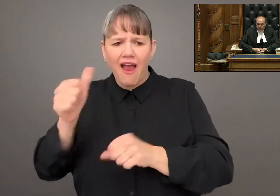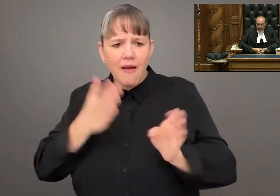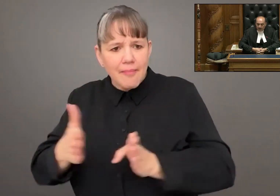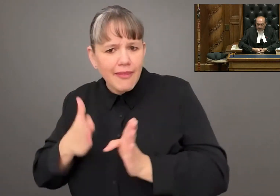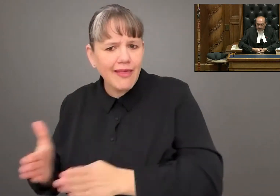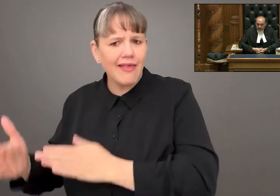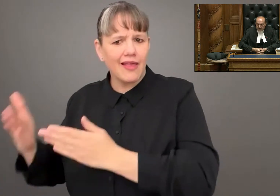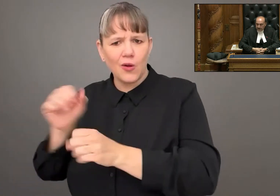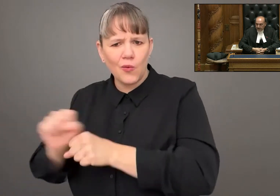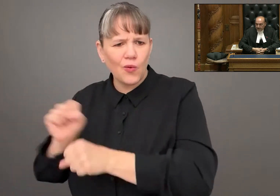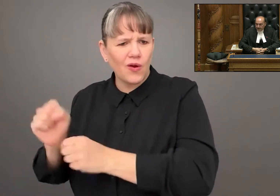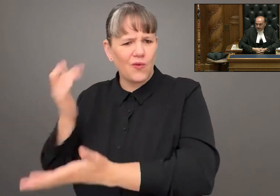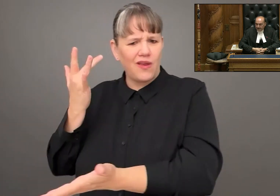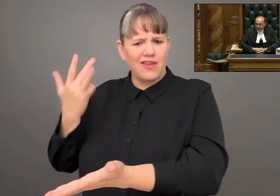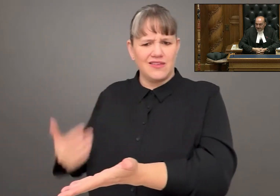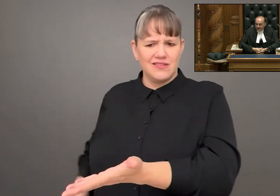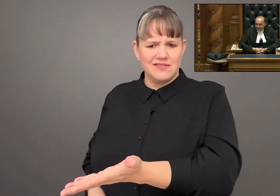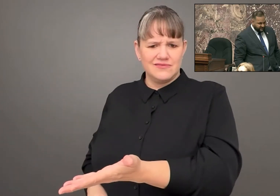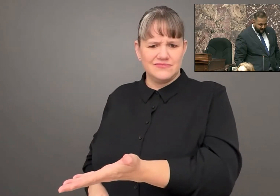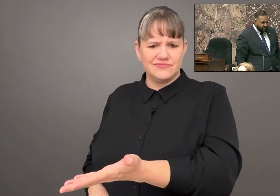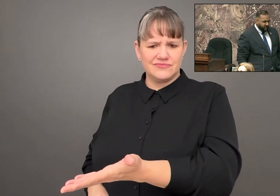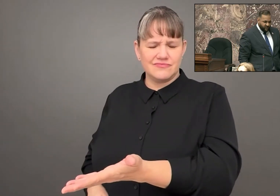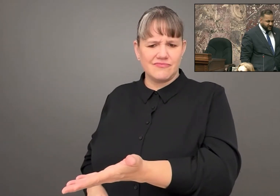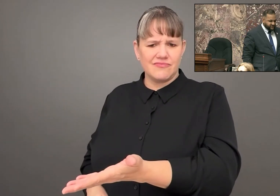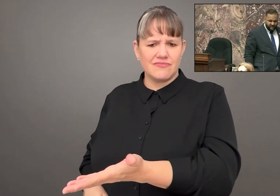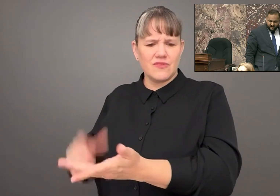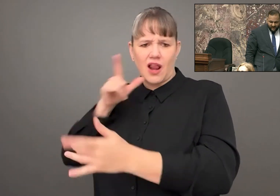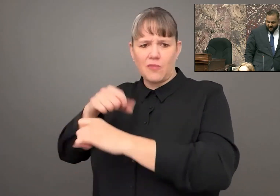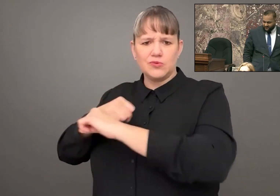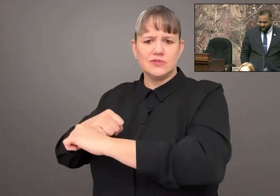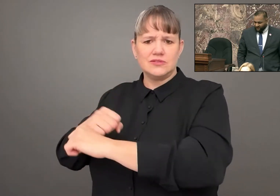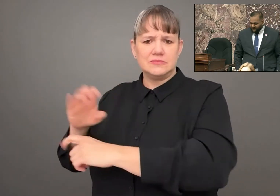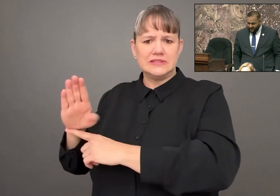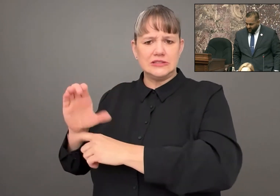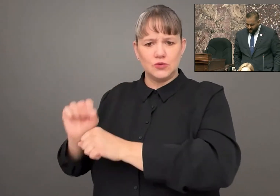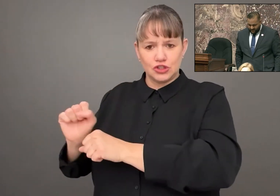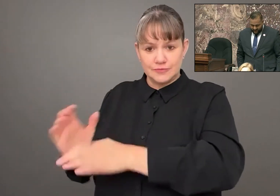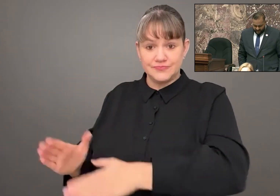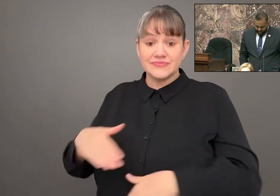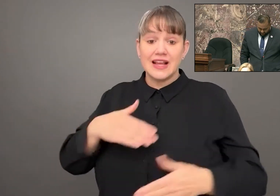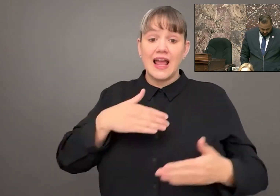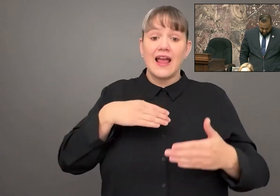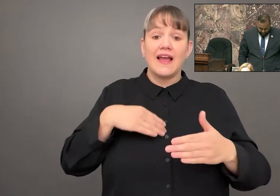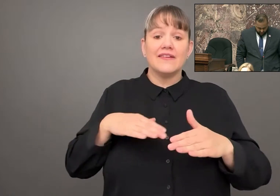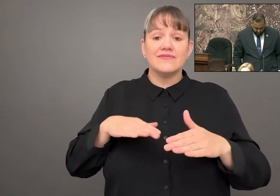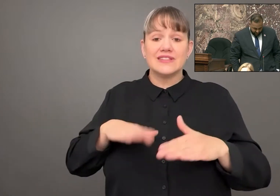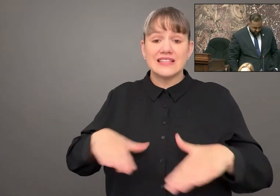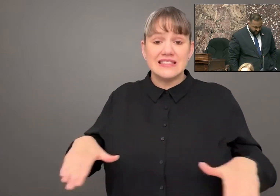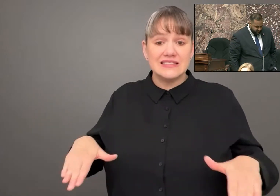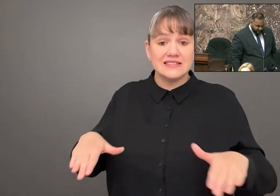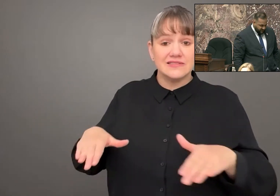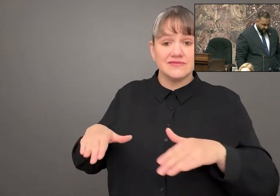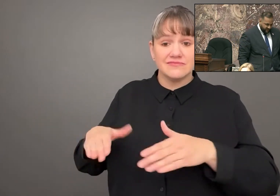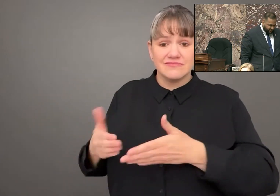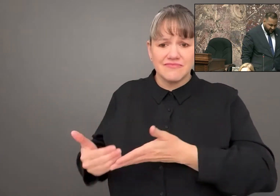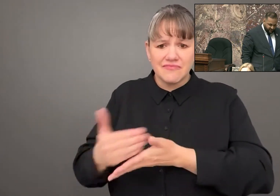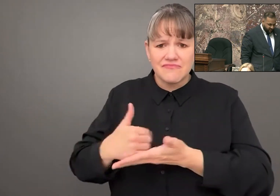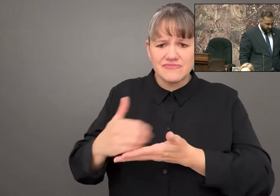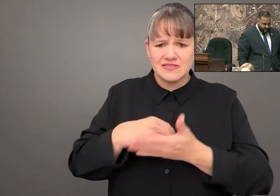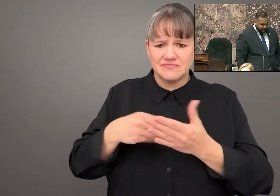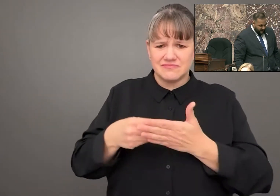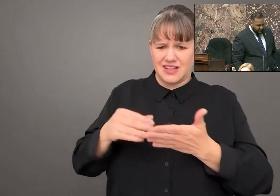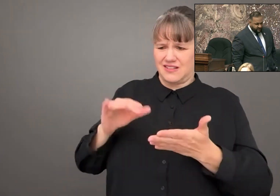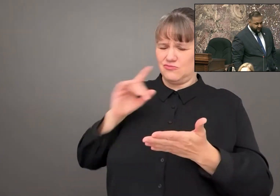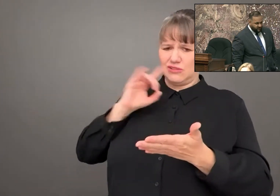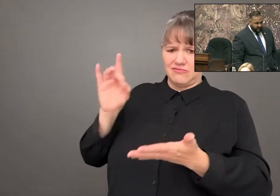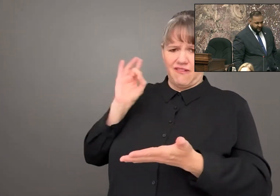Minister of Forests. Maybe the kids in the basement need a raise because that was a terrible question, Mr. Speaker. Holy smokes. Well, let's just be very crystal clear. We're